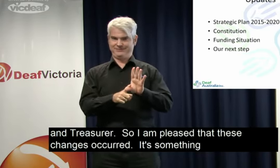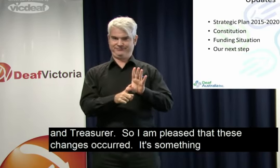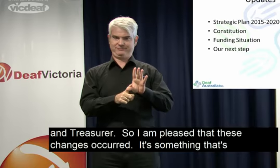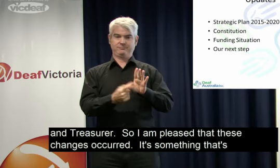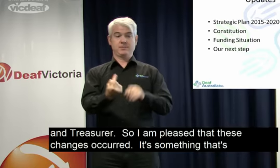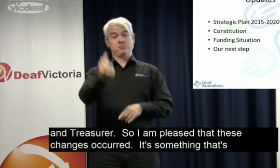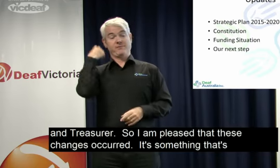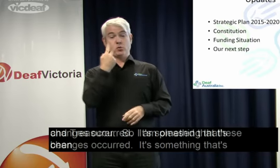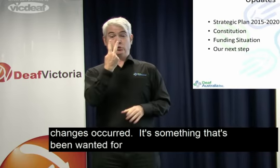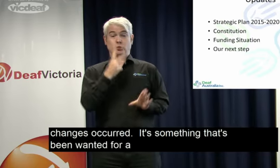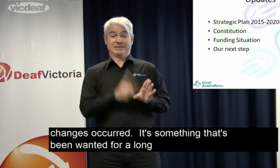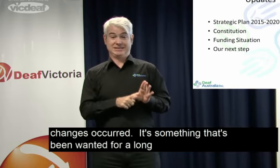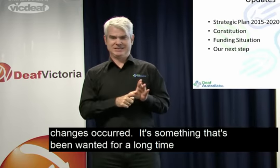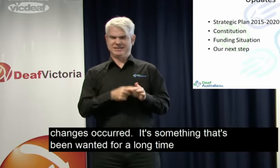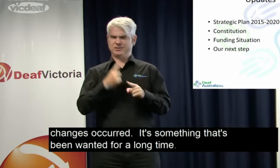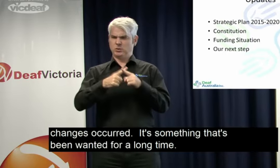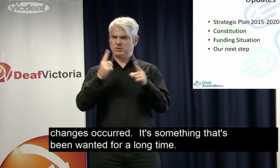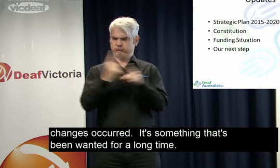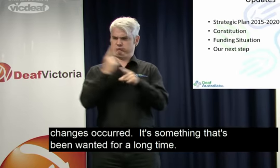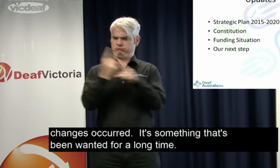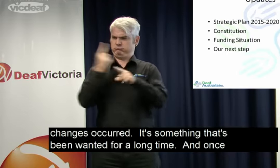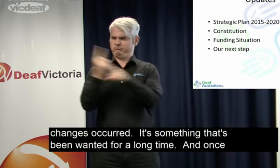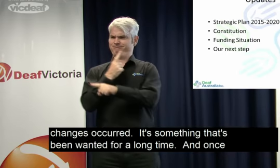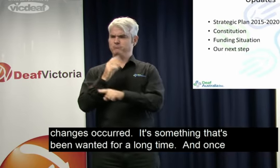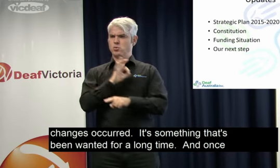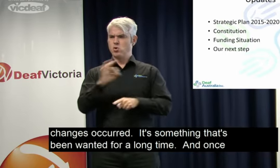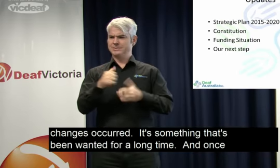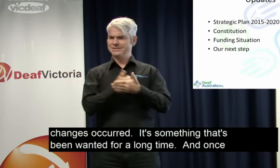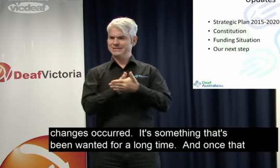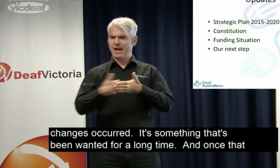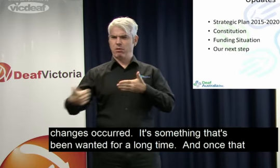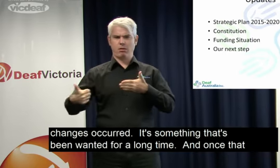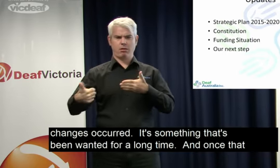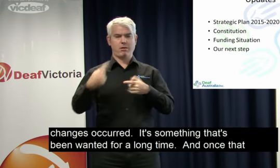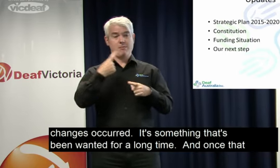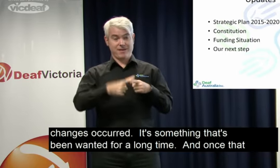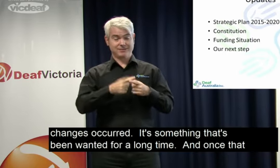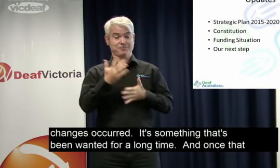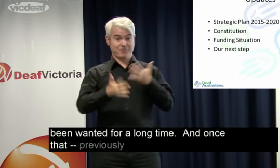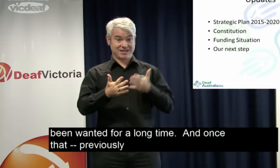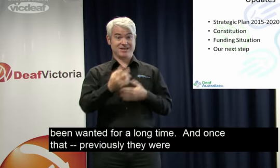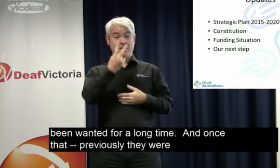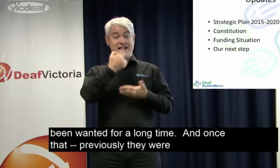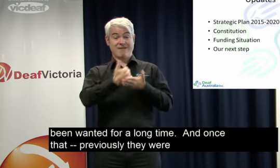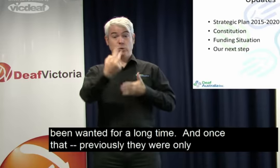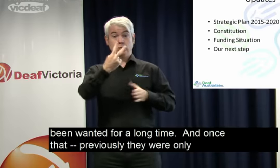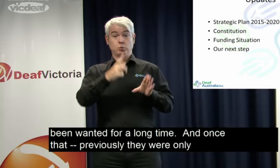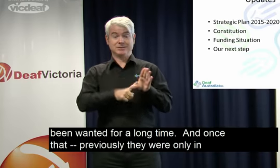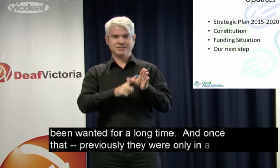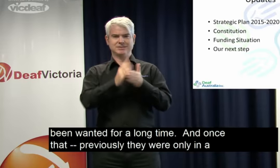And once that person's voted in, they're on for 3 years. So previously they were only in that position as office bearer for 2 years. So that had